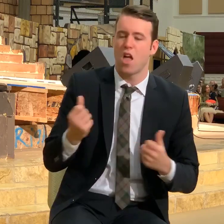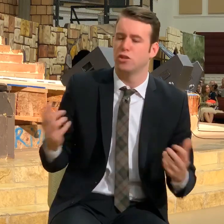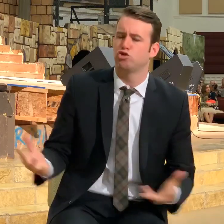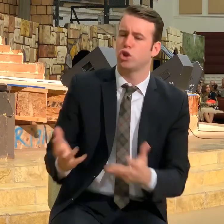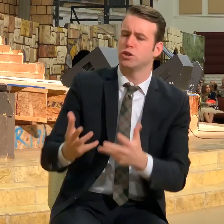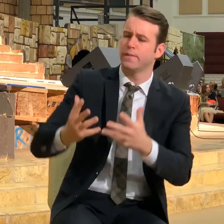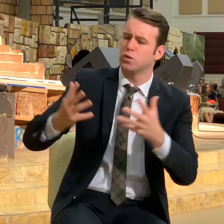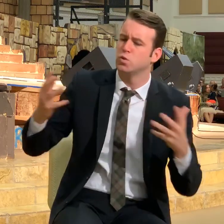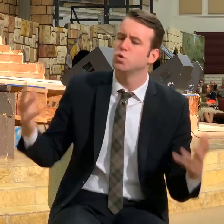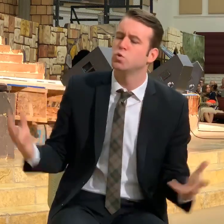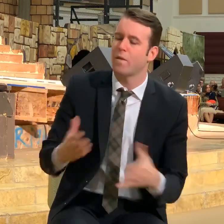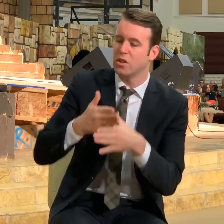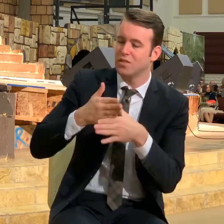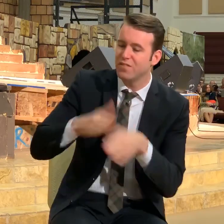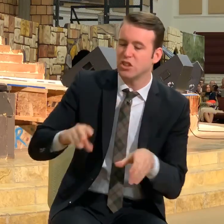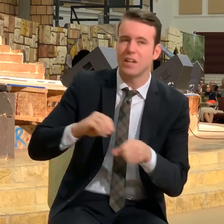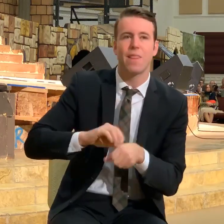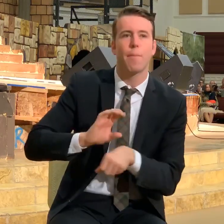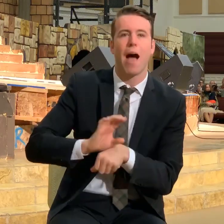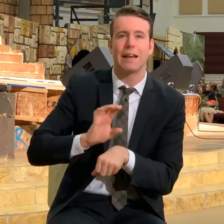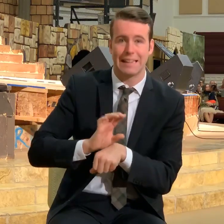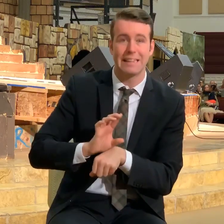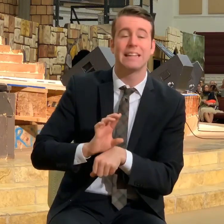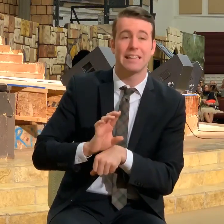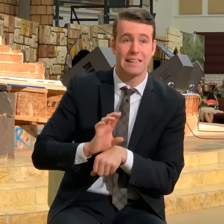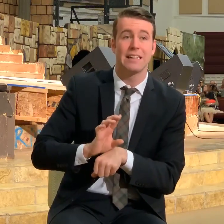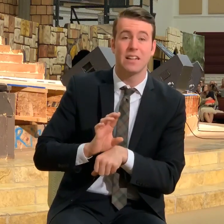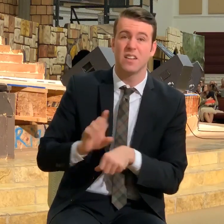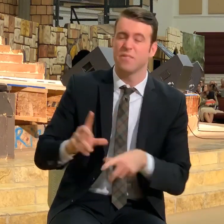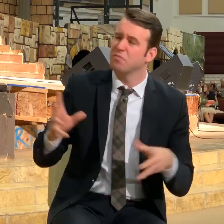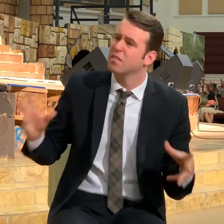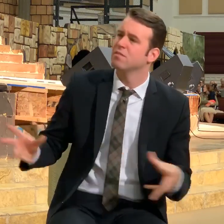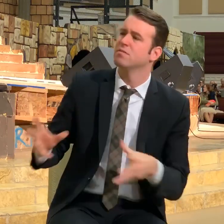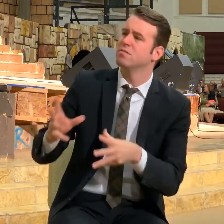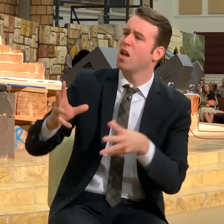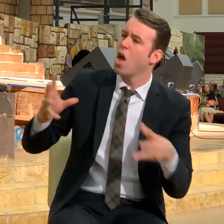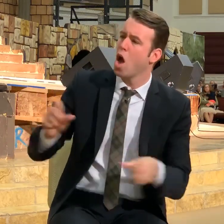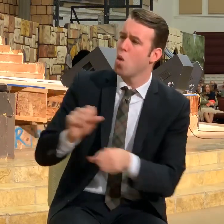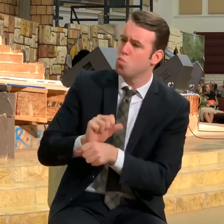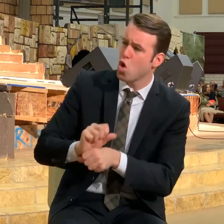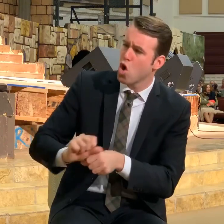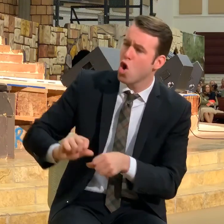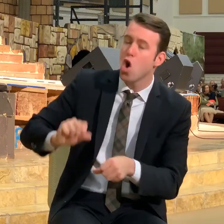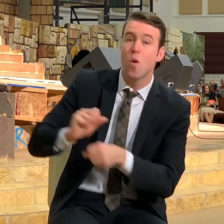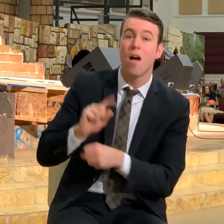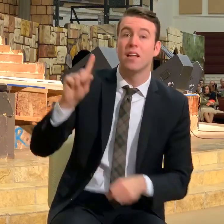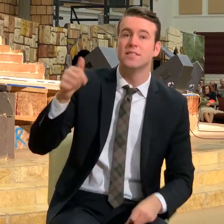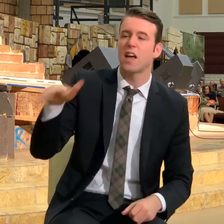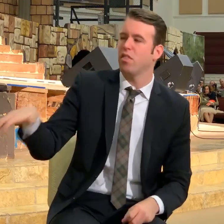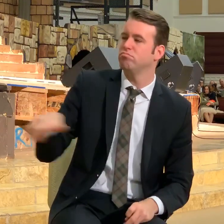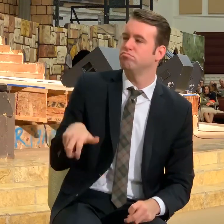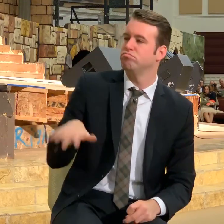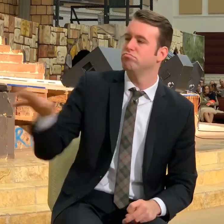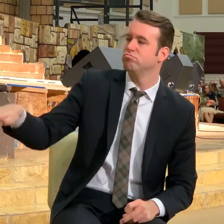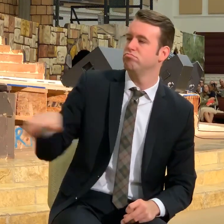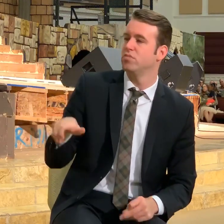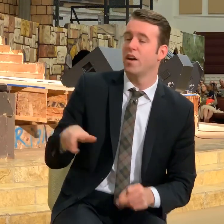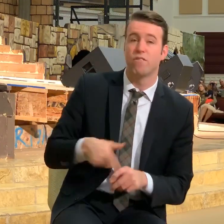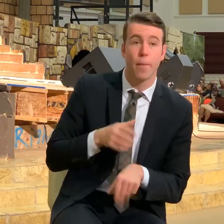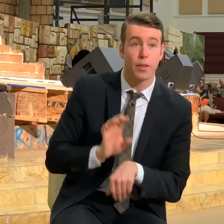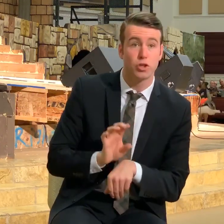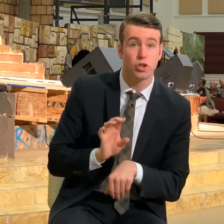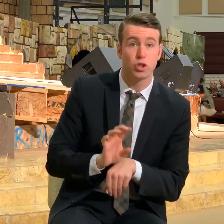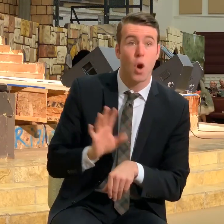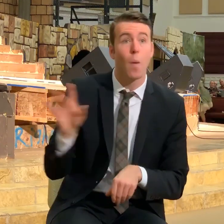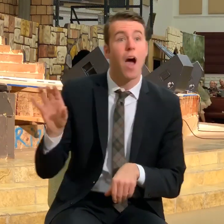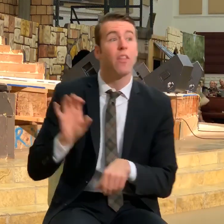up division in the body. And they had worked and they were withholding tithe from the church so